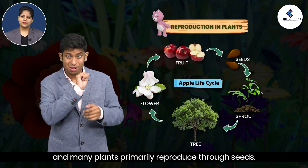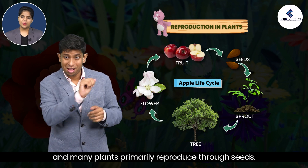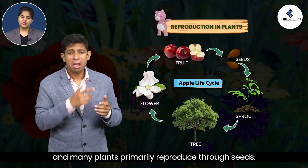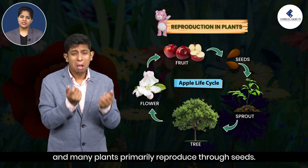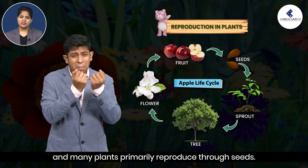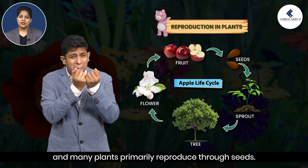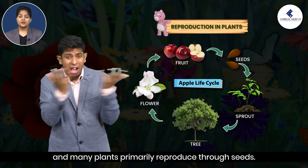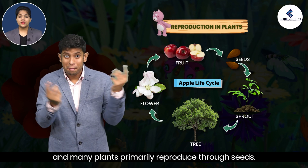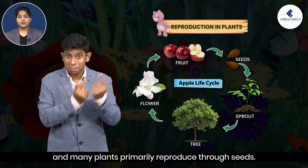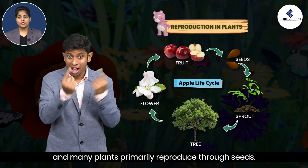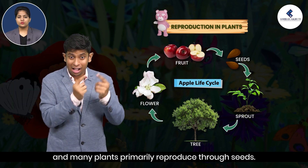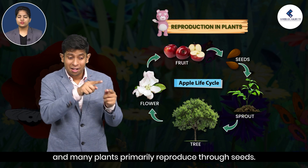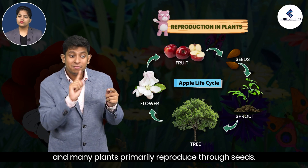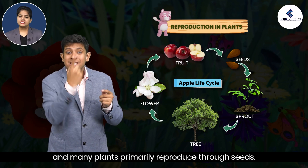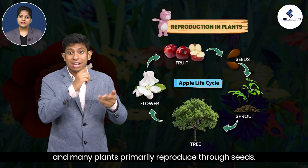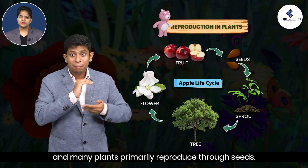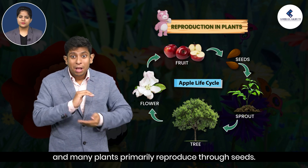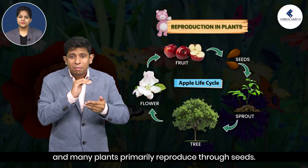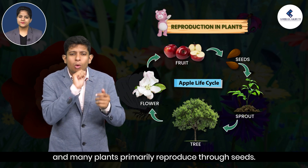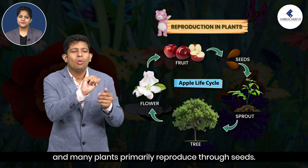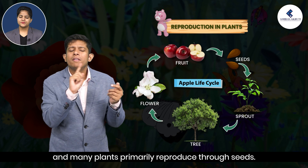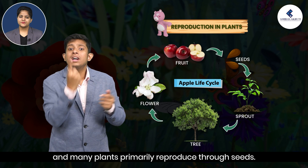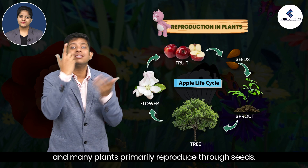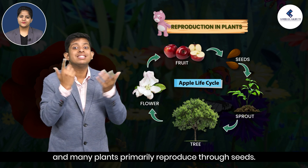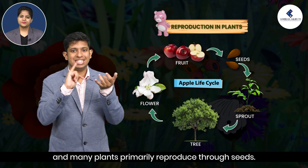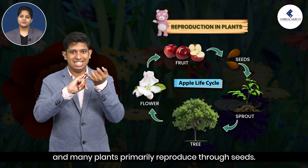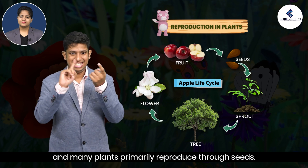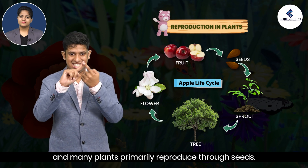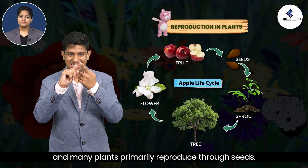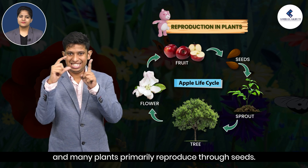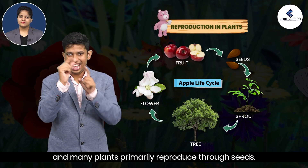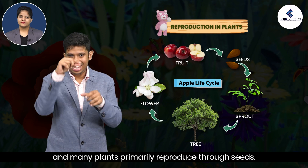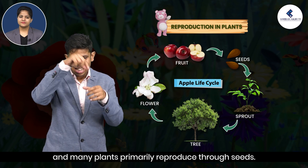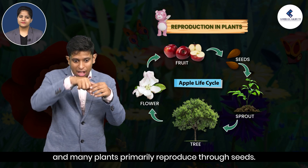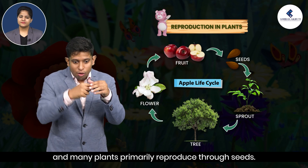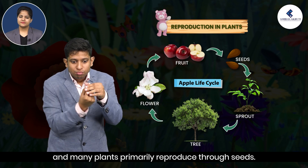plants primarily reproduce through seeds.